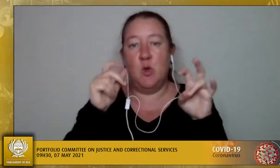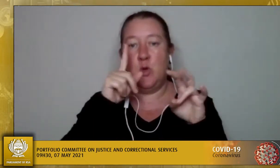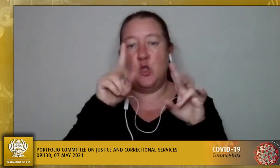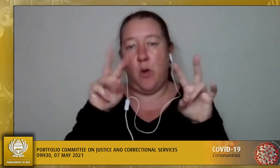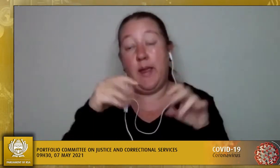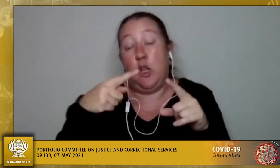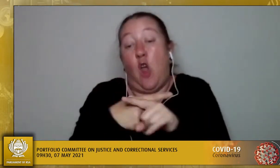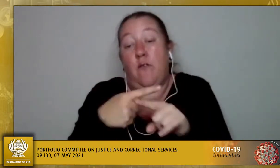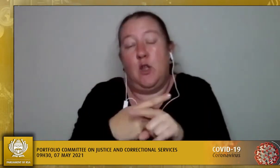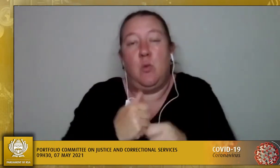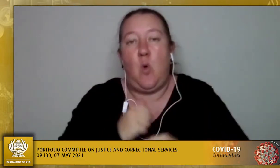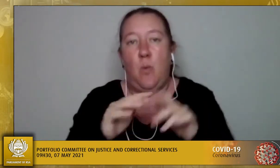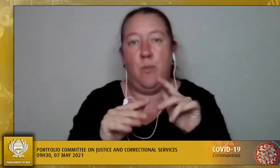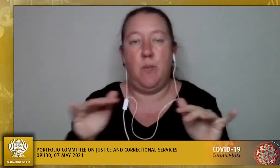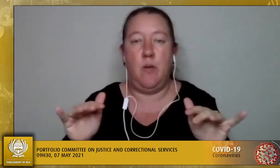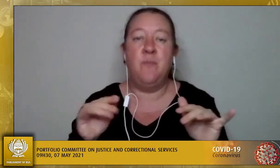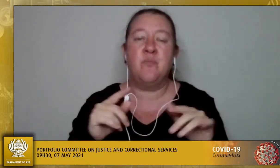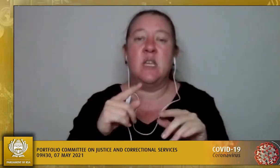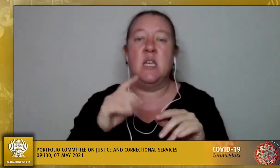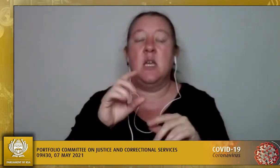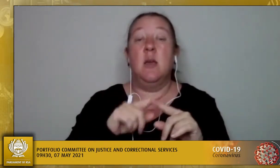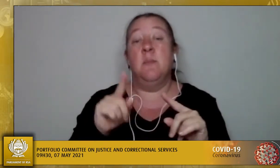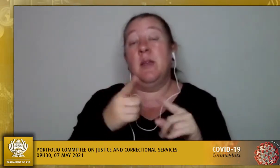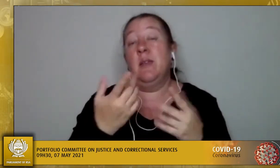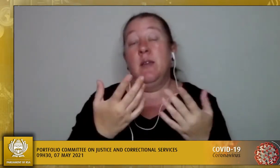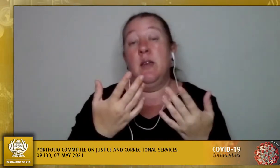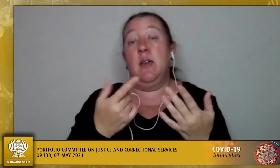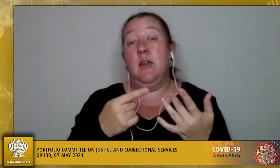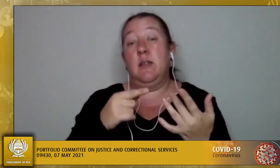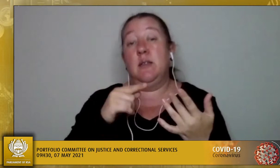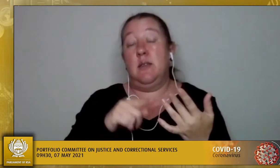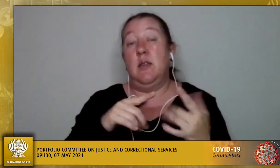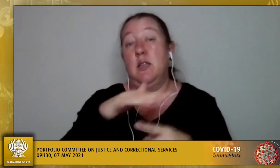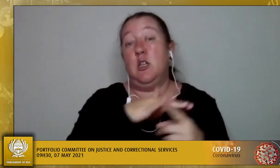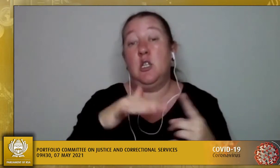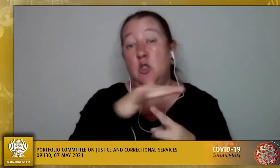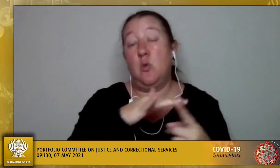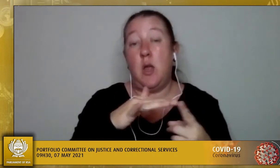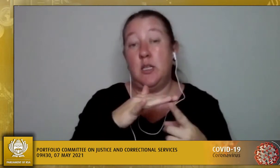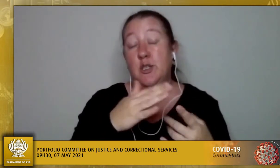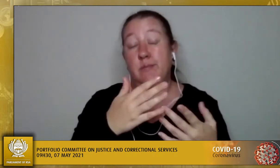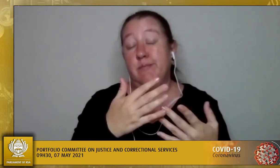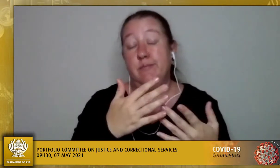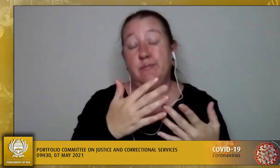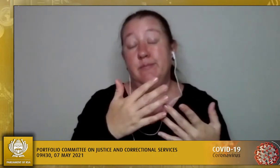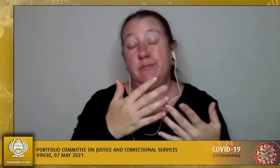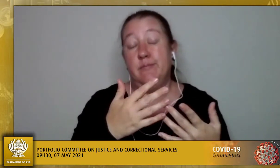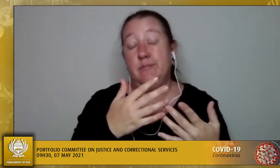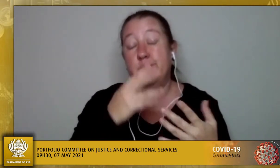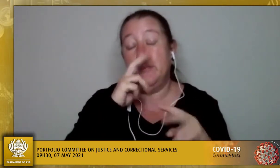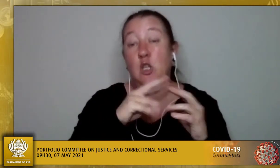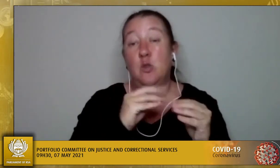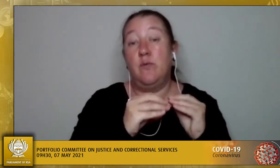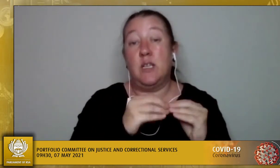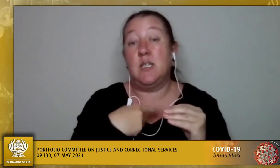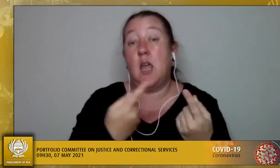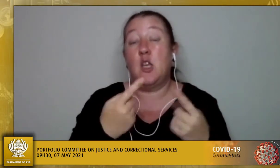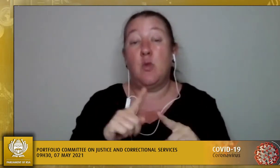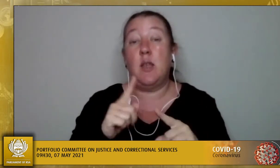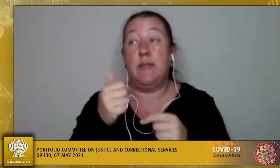so to speak with your own people but it's it's a it's an untenable situation and and I agree even the seniors that are now